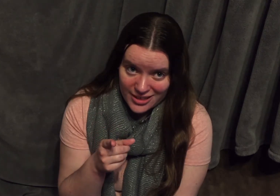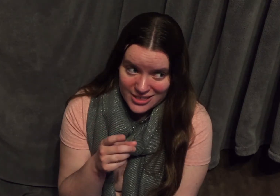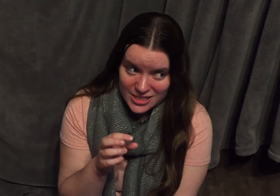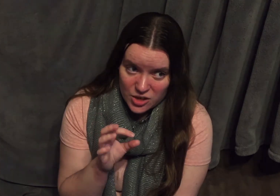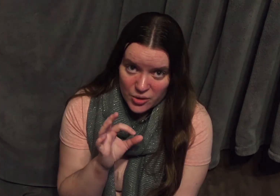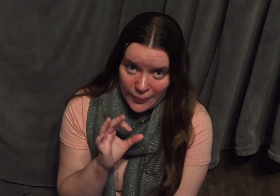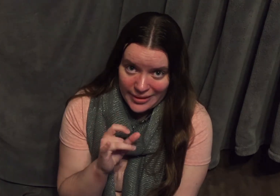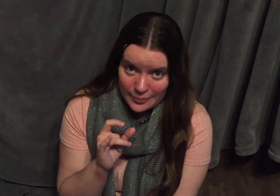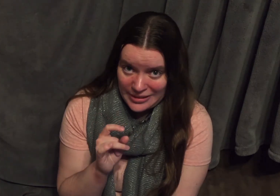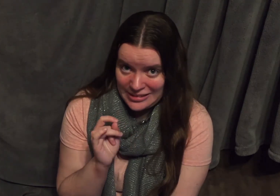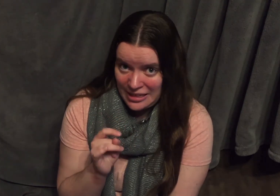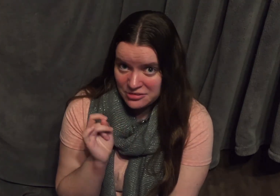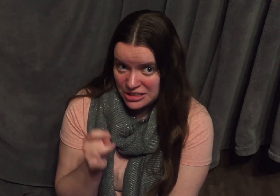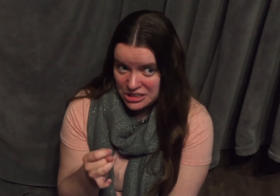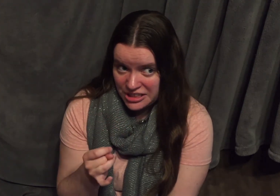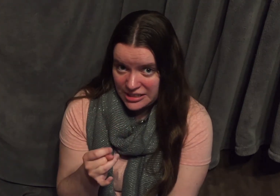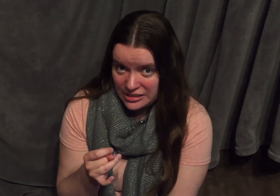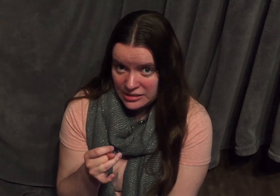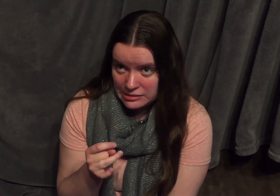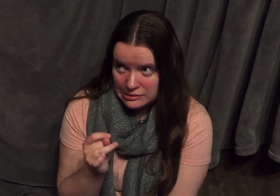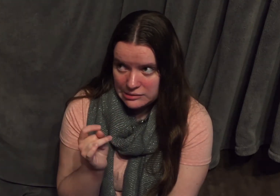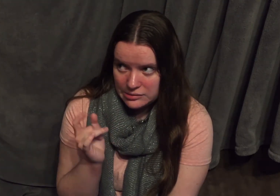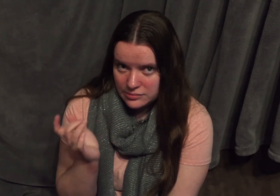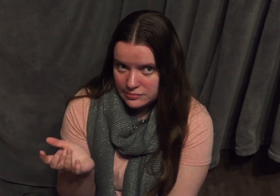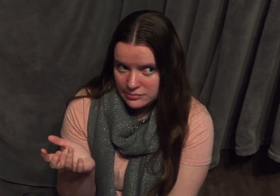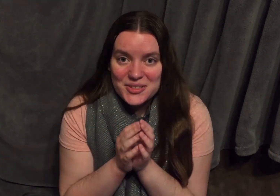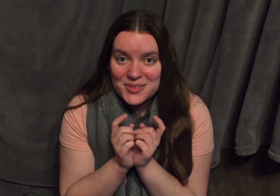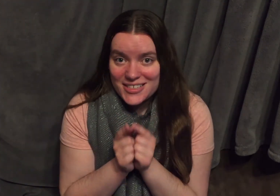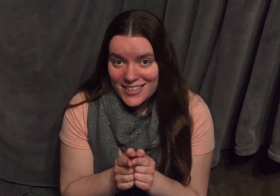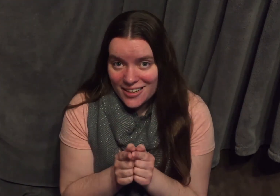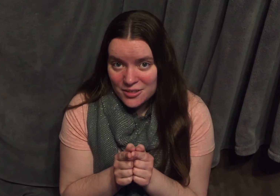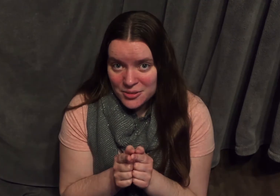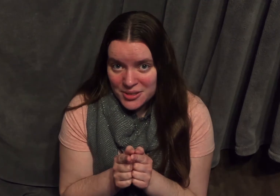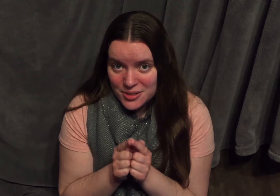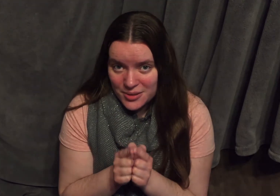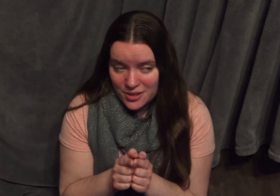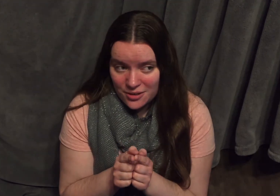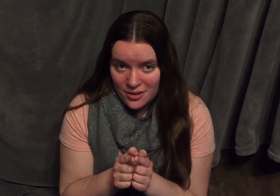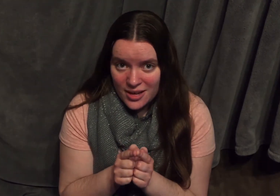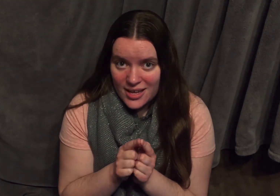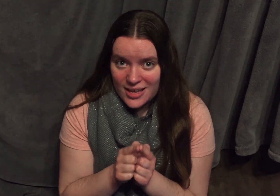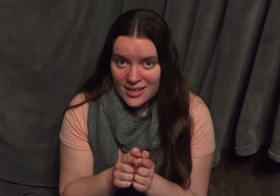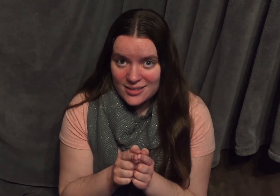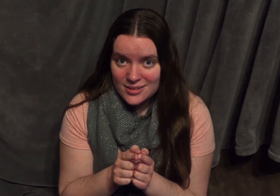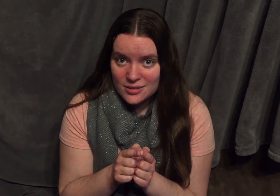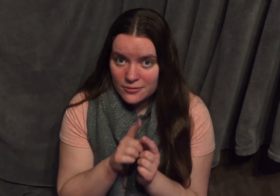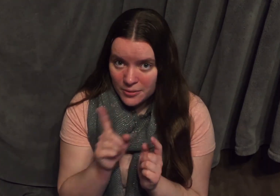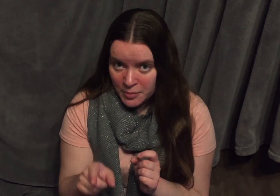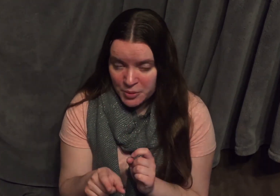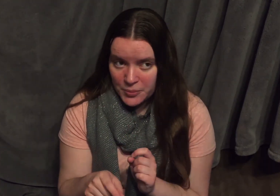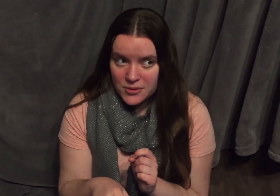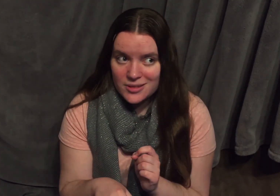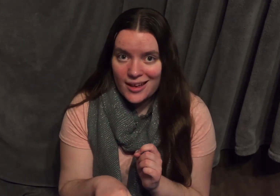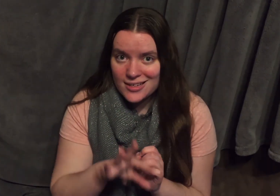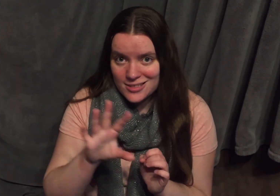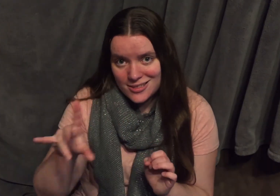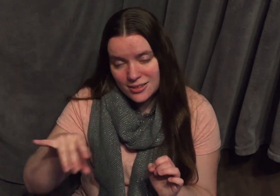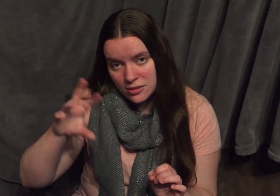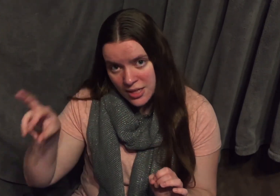recreate without being that frustrated. So the tea kettle noise you hear is from my bloopers, as is the little